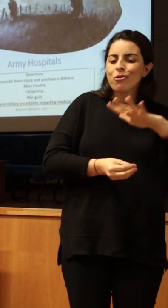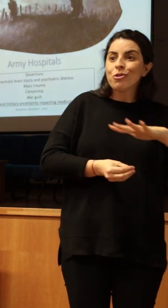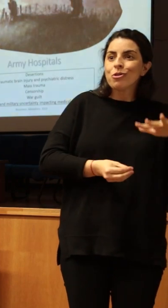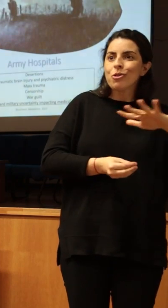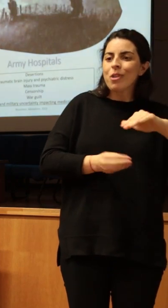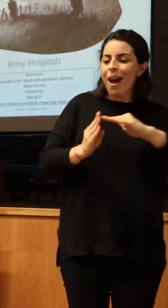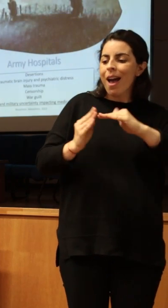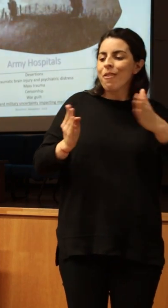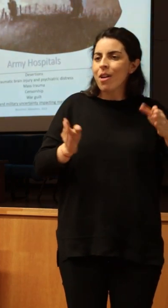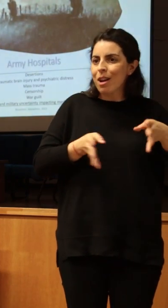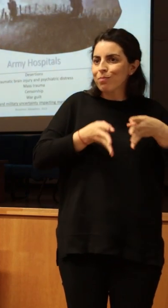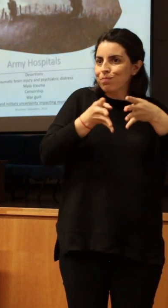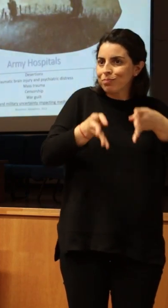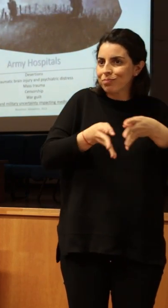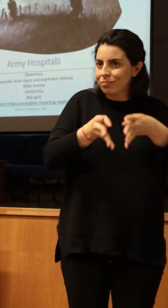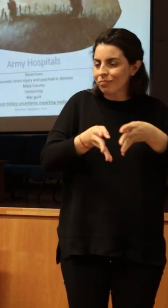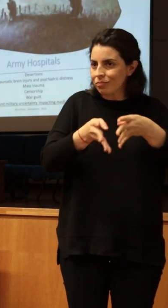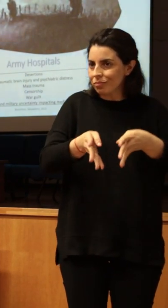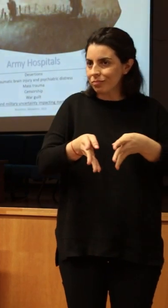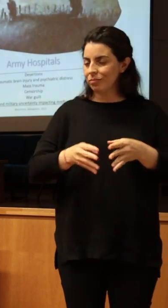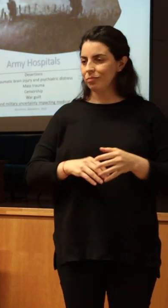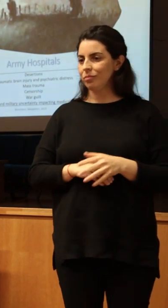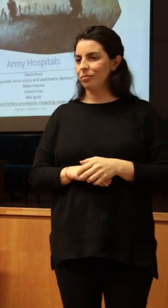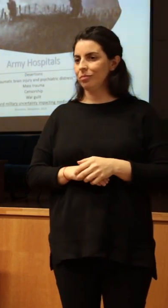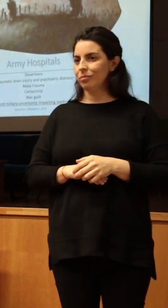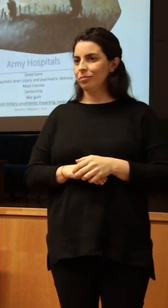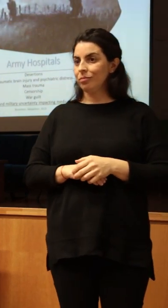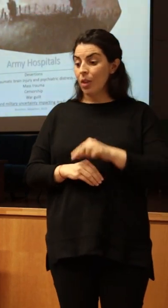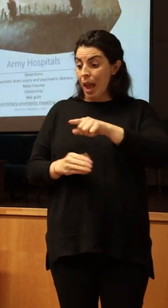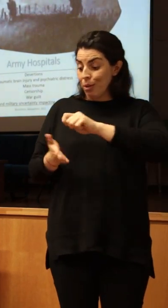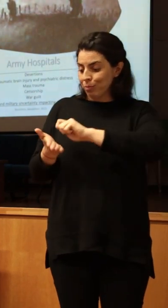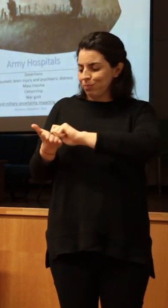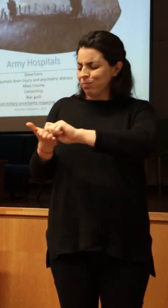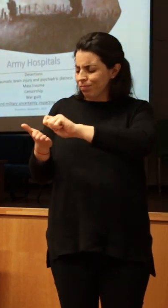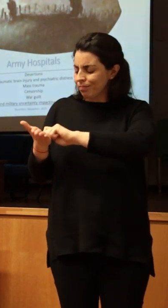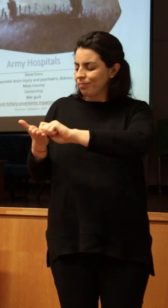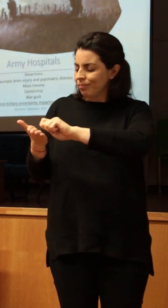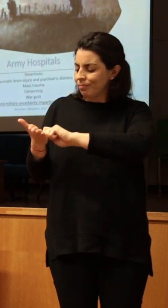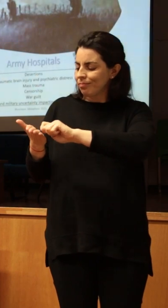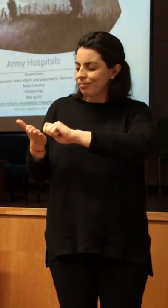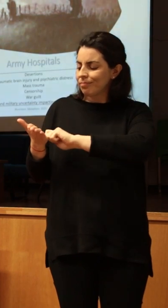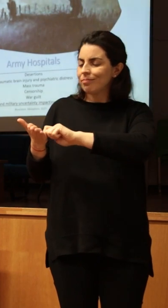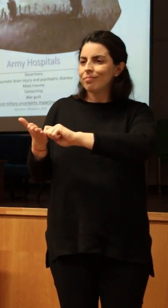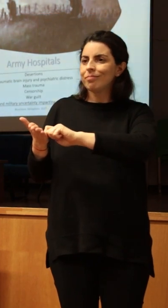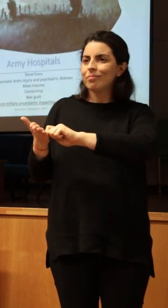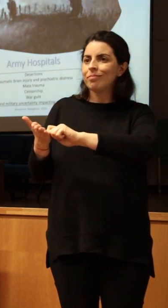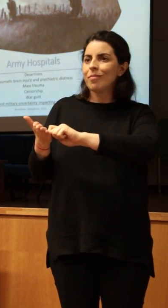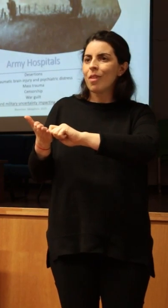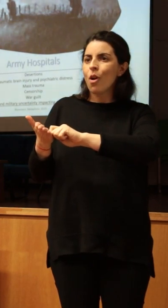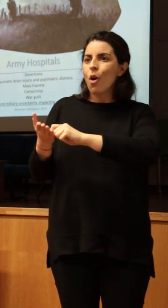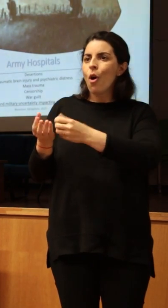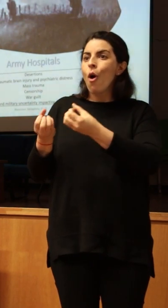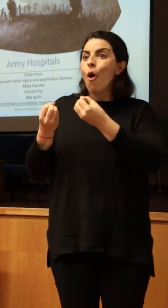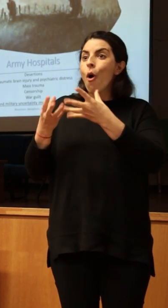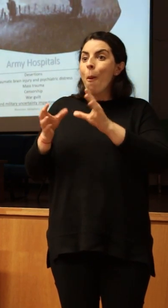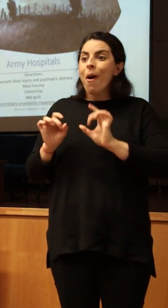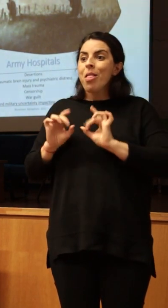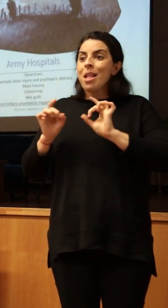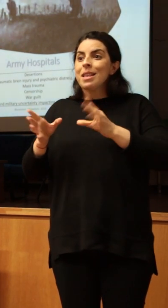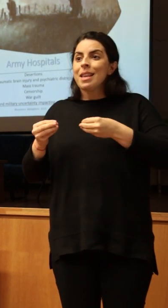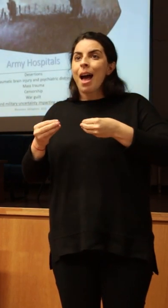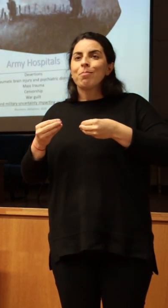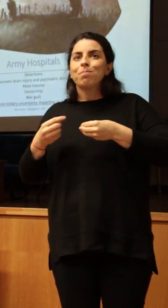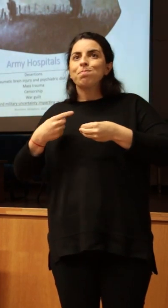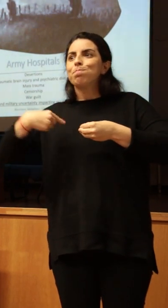Of the nature of? Of desertion. Entonces, él escribió sobre la naturaleza de las deserciones. And